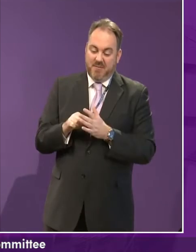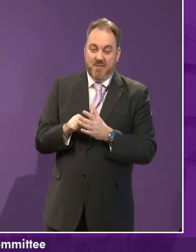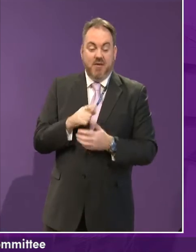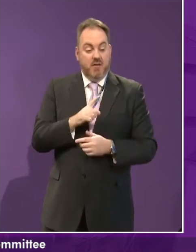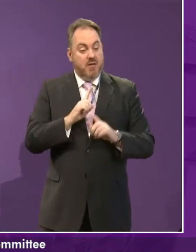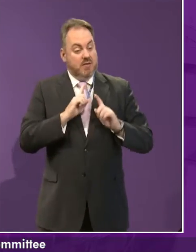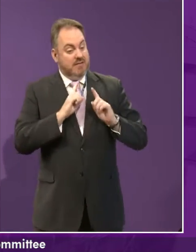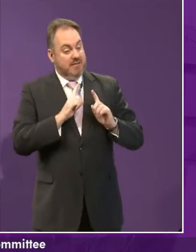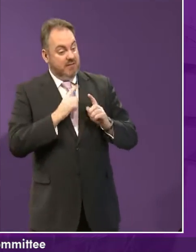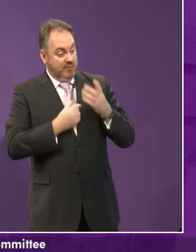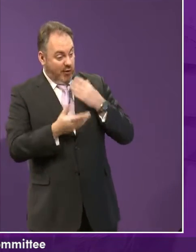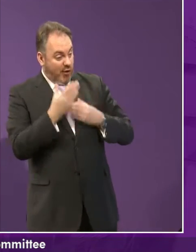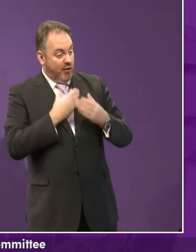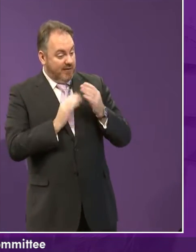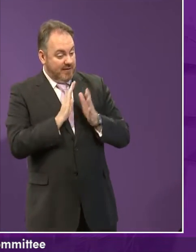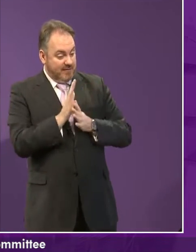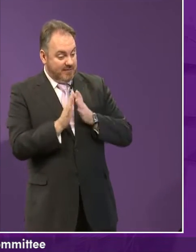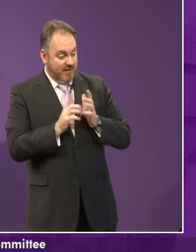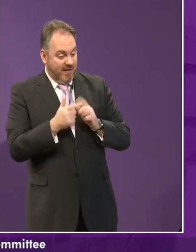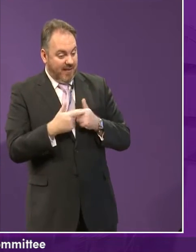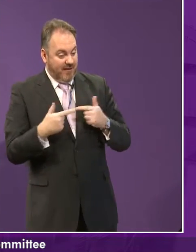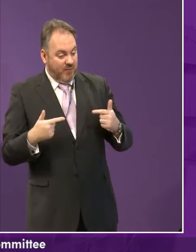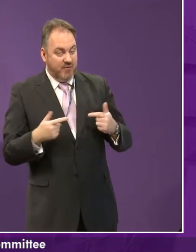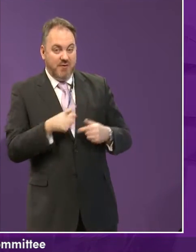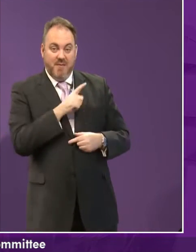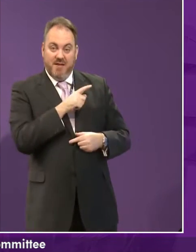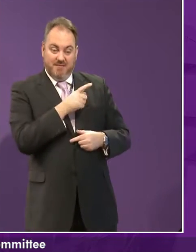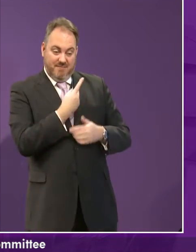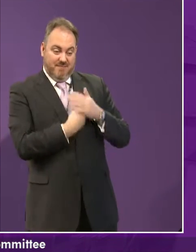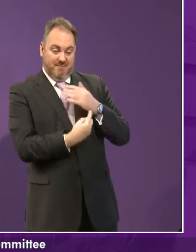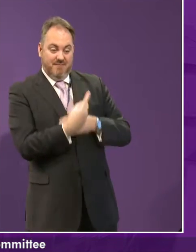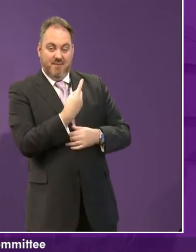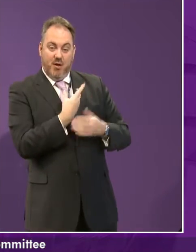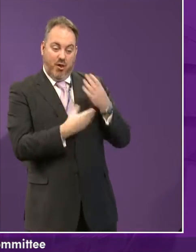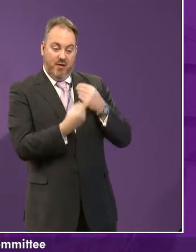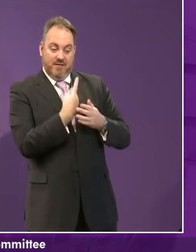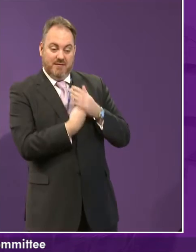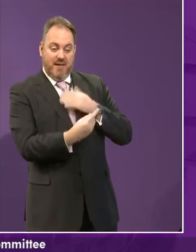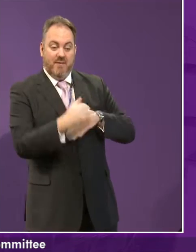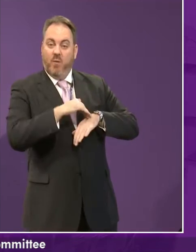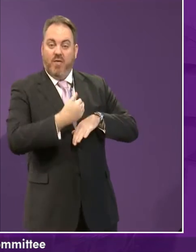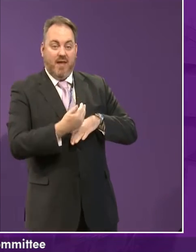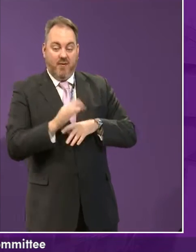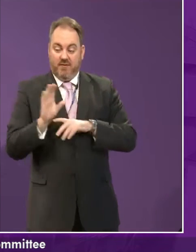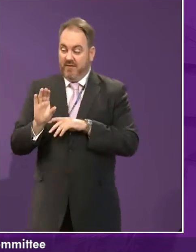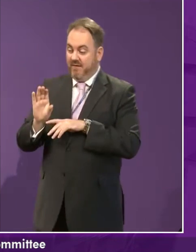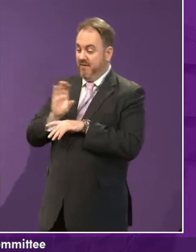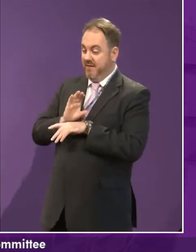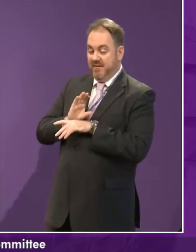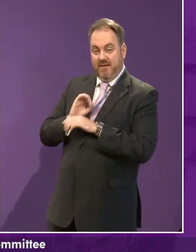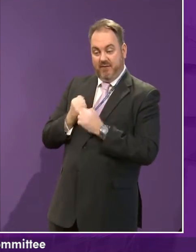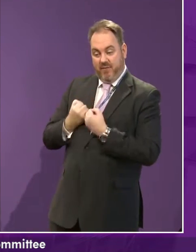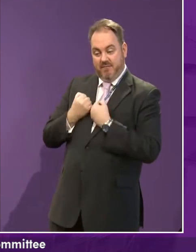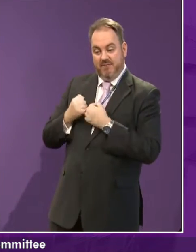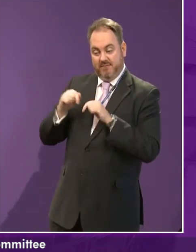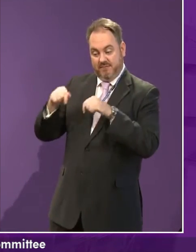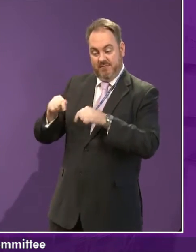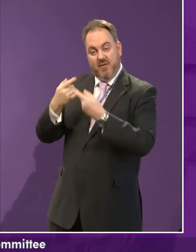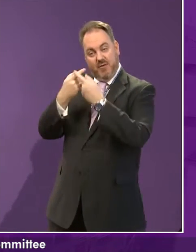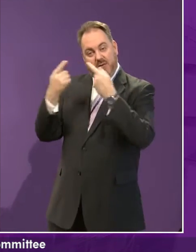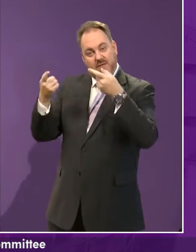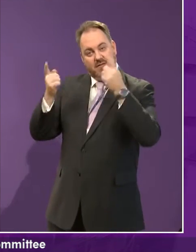language training herself, but she's doing that independently of the university, so it's quite interesting, the discussion about training and development. I